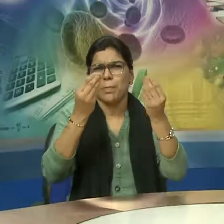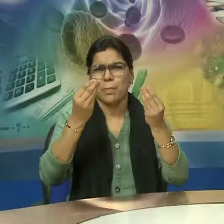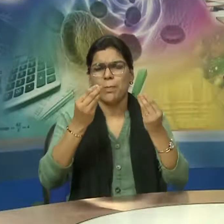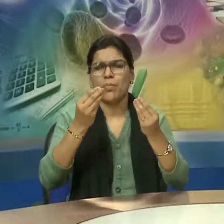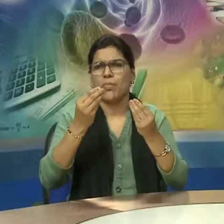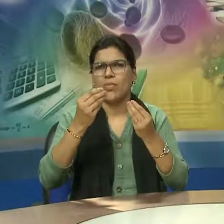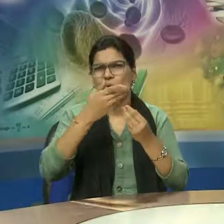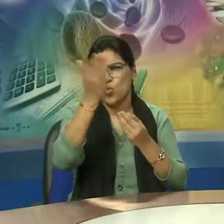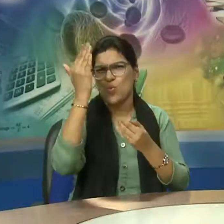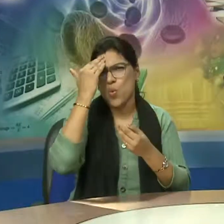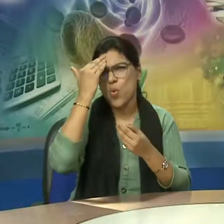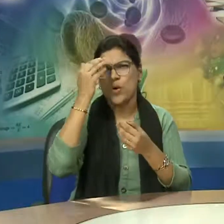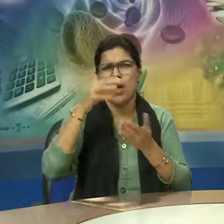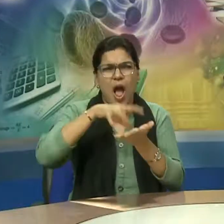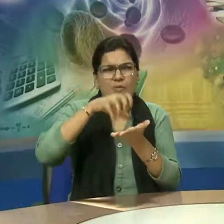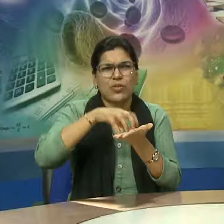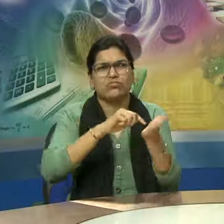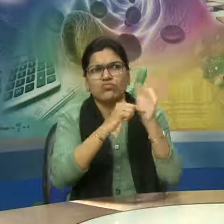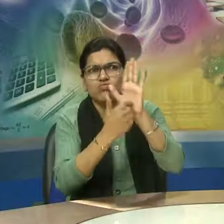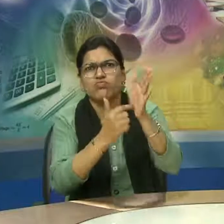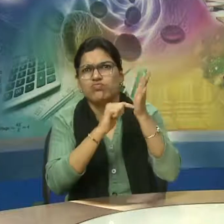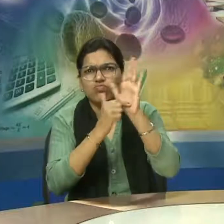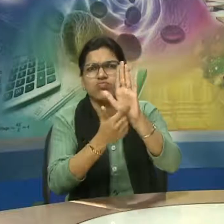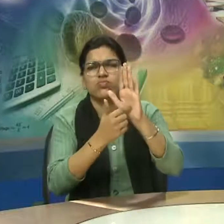known for their